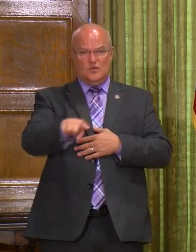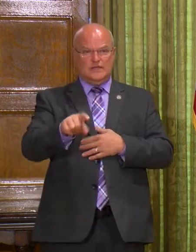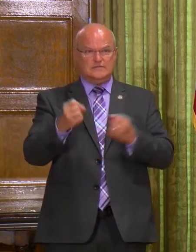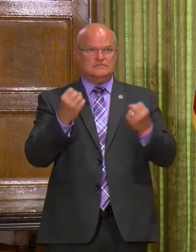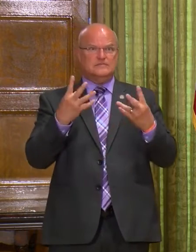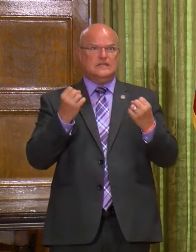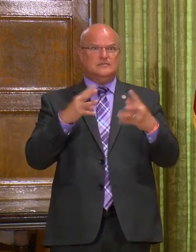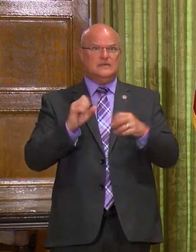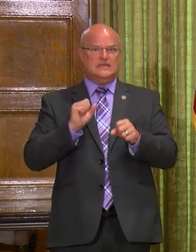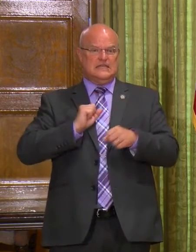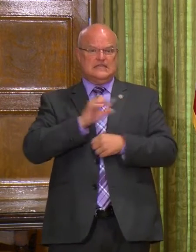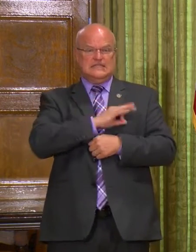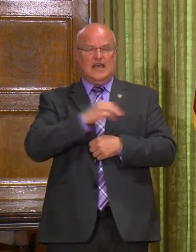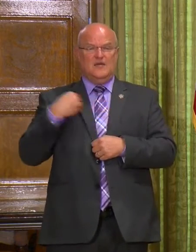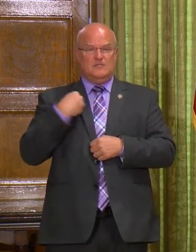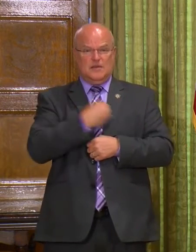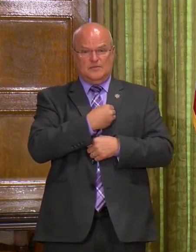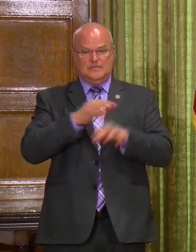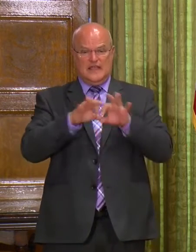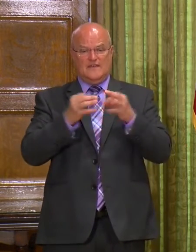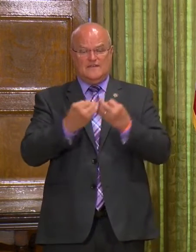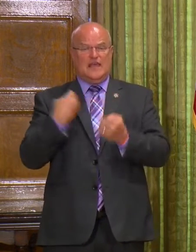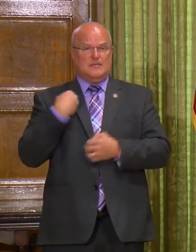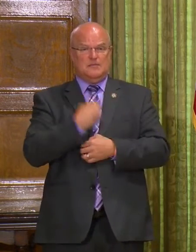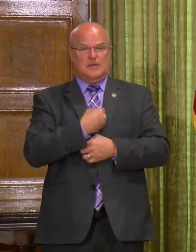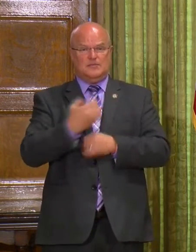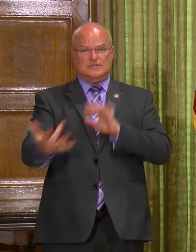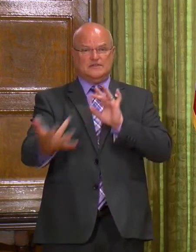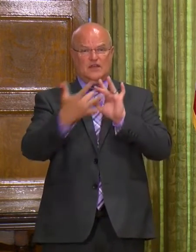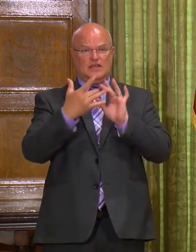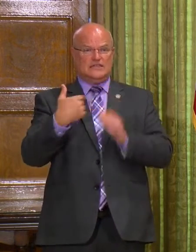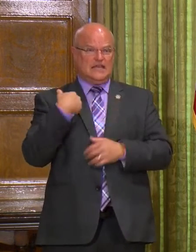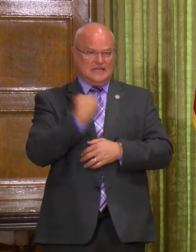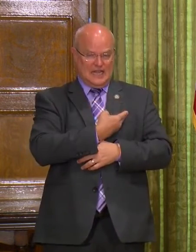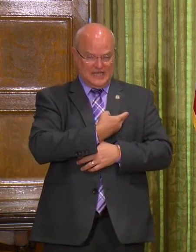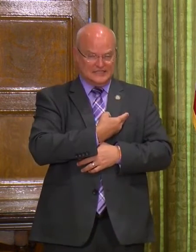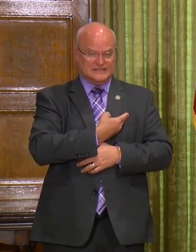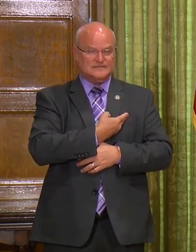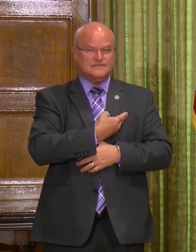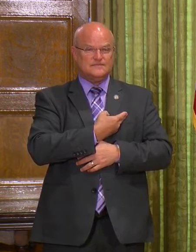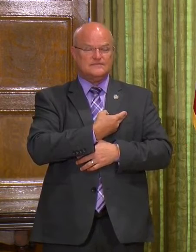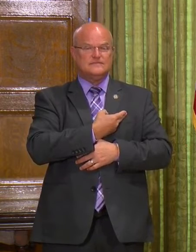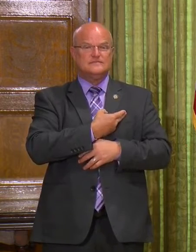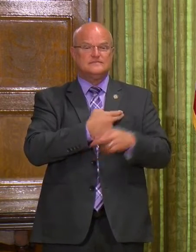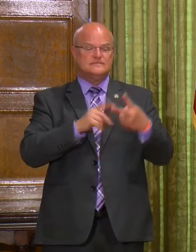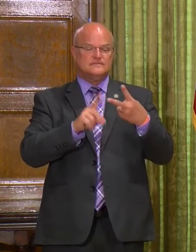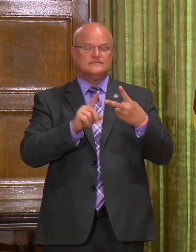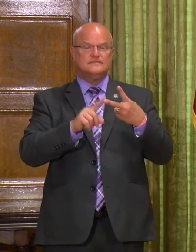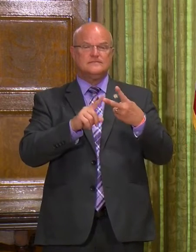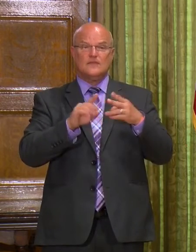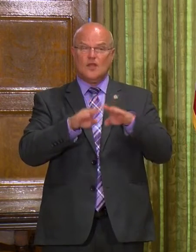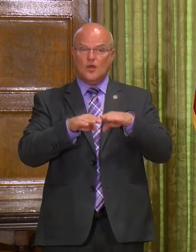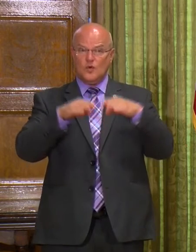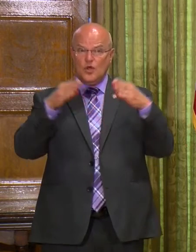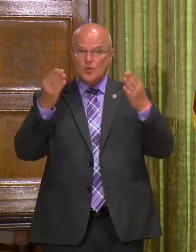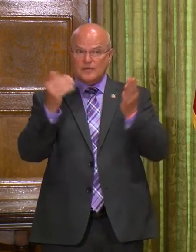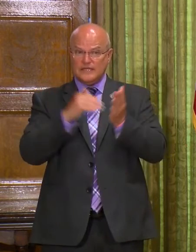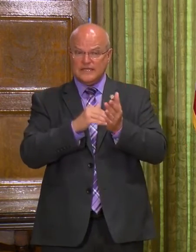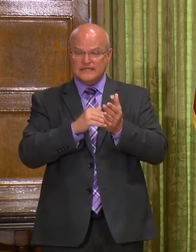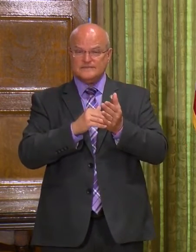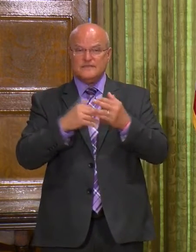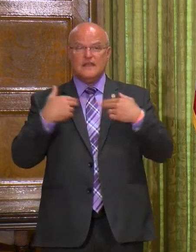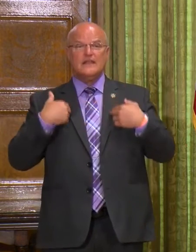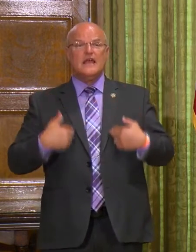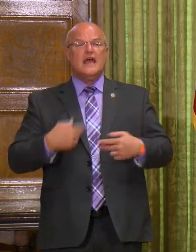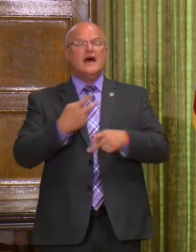from many staff members and family members that have reached out to us. Next, on reopening. The Healthcare